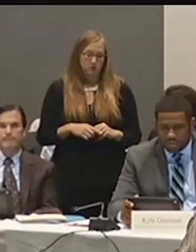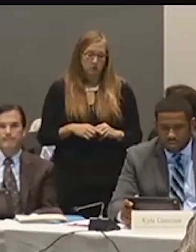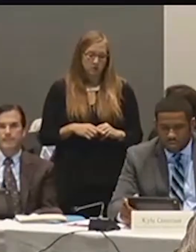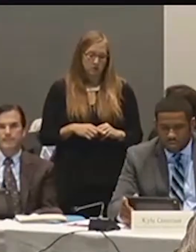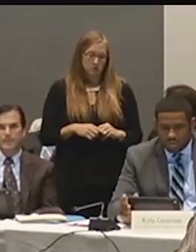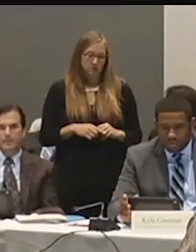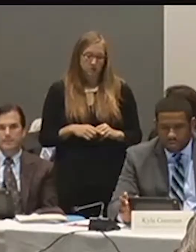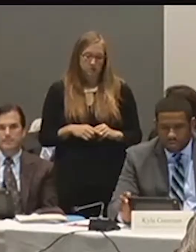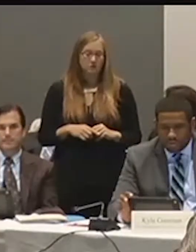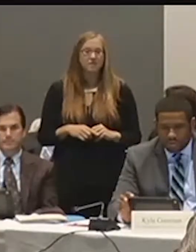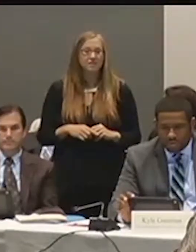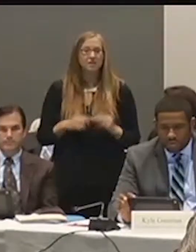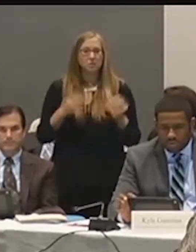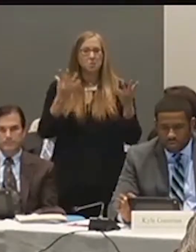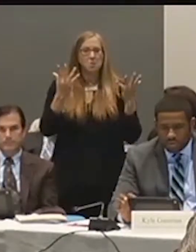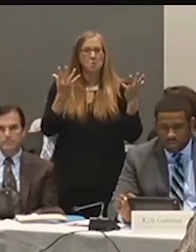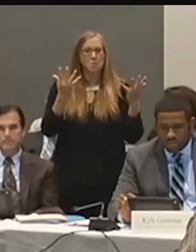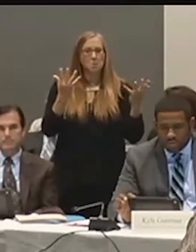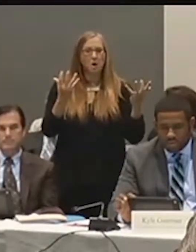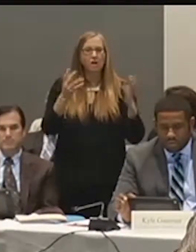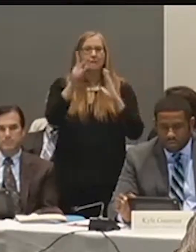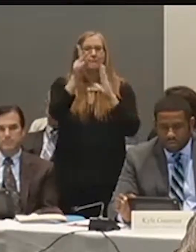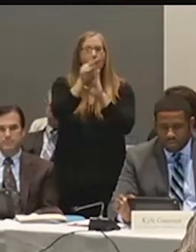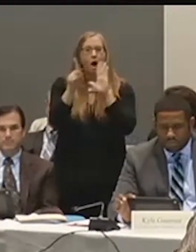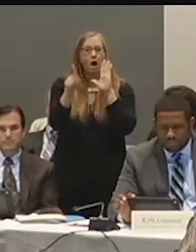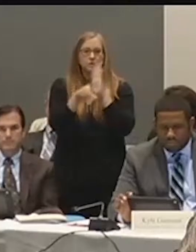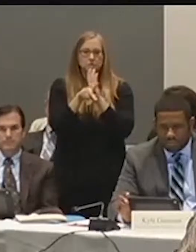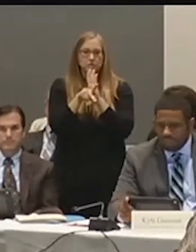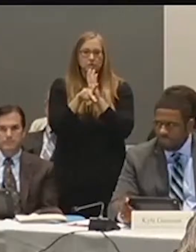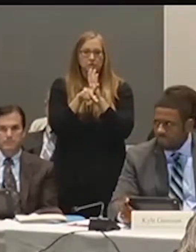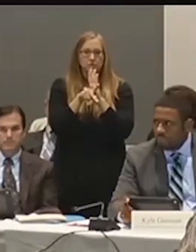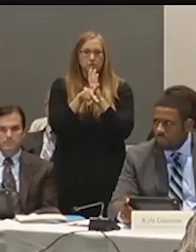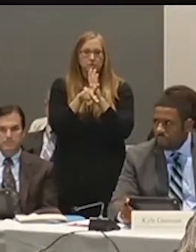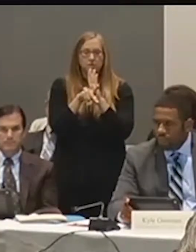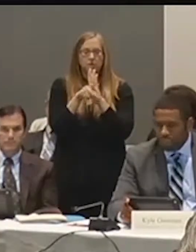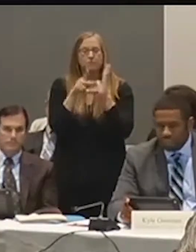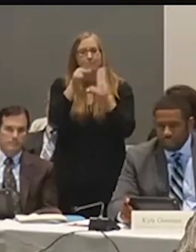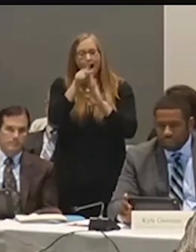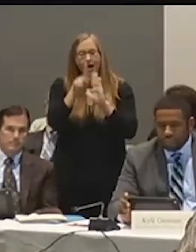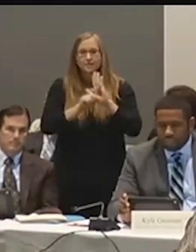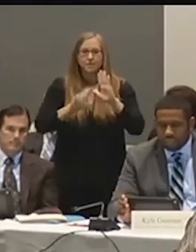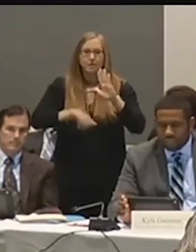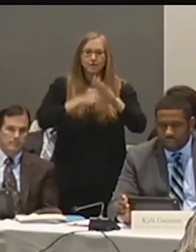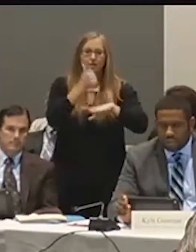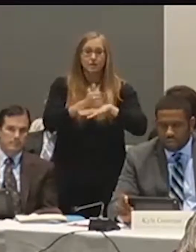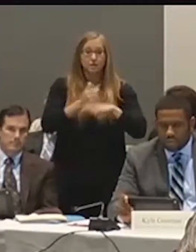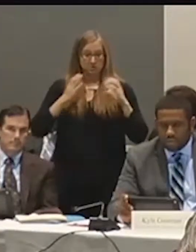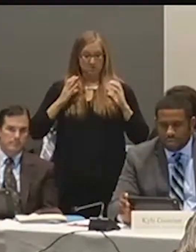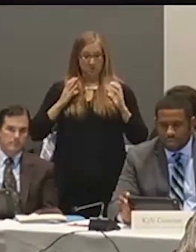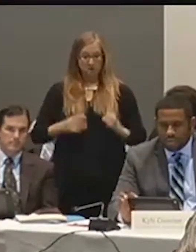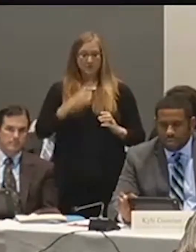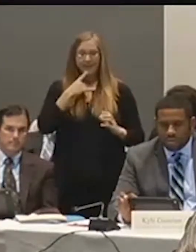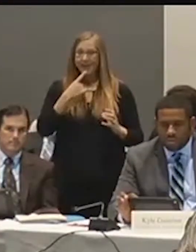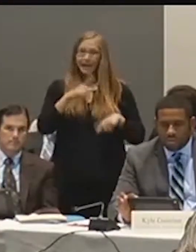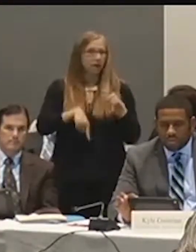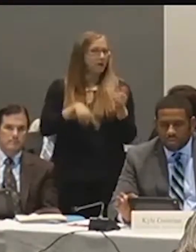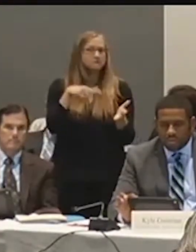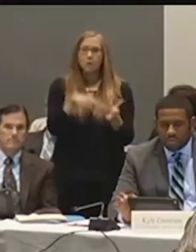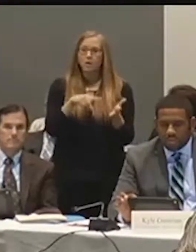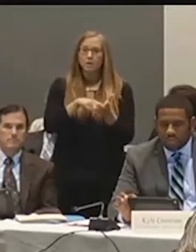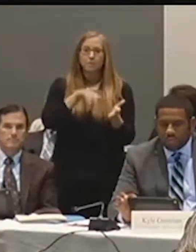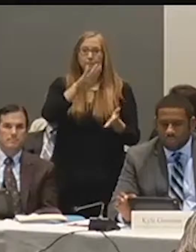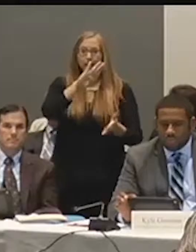to affect a set of policies so that if any customer declares that they can't afford to pay their bill,